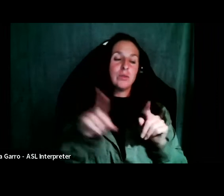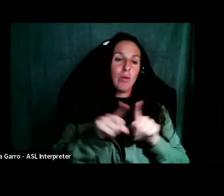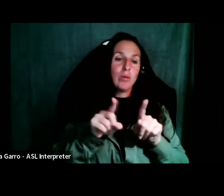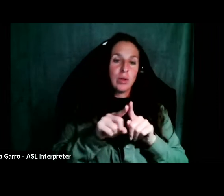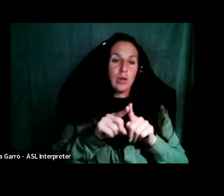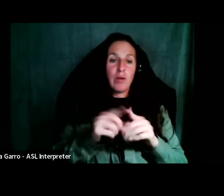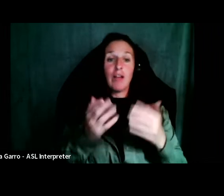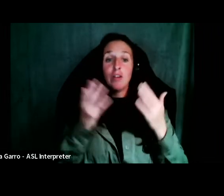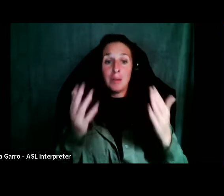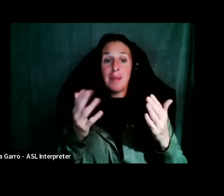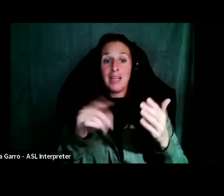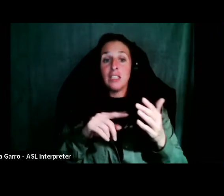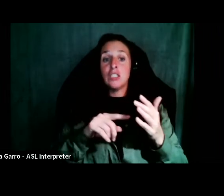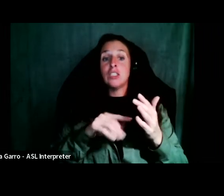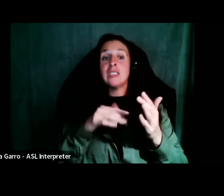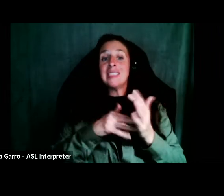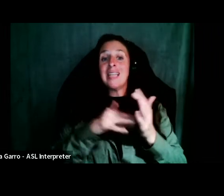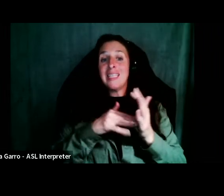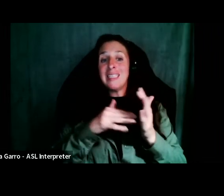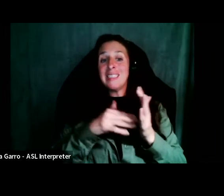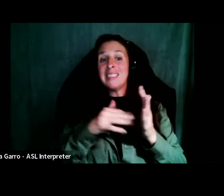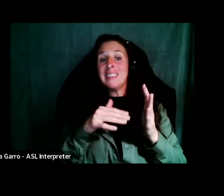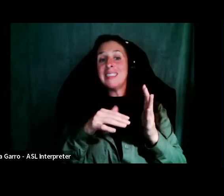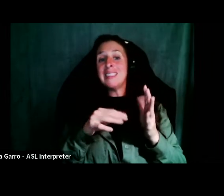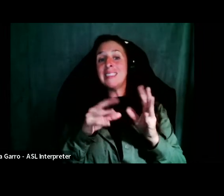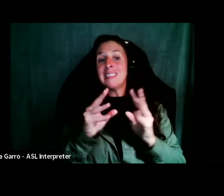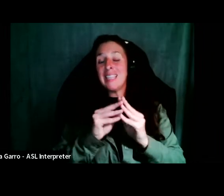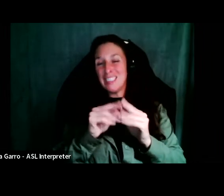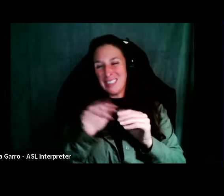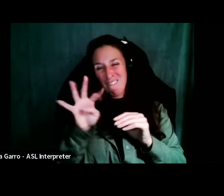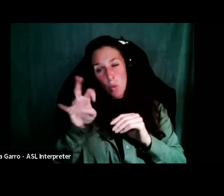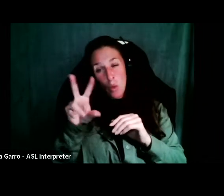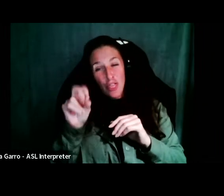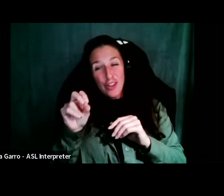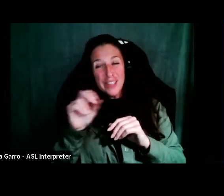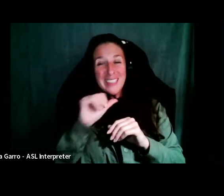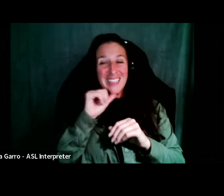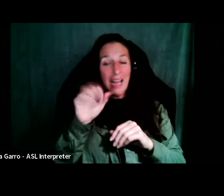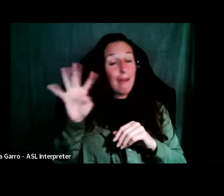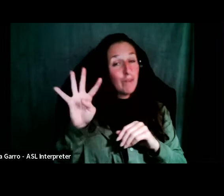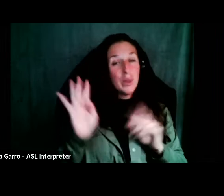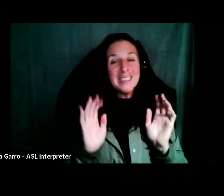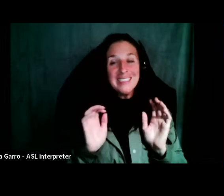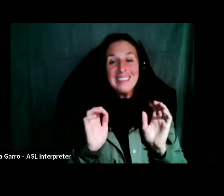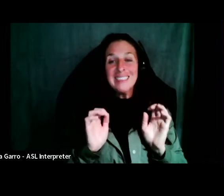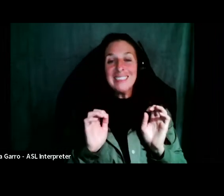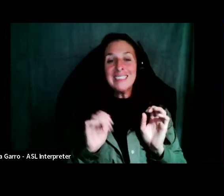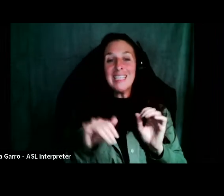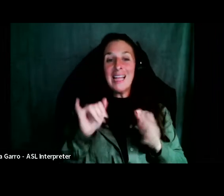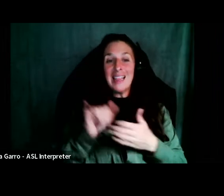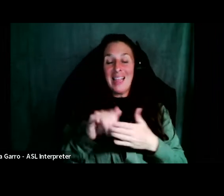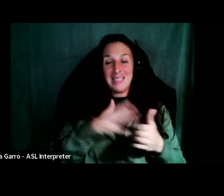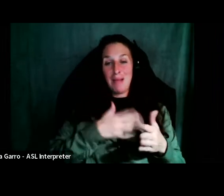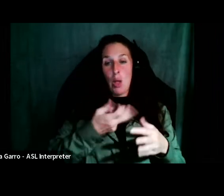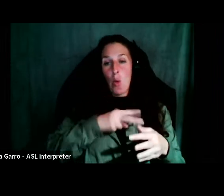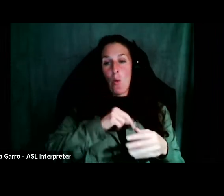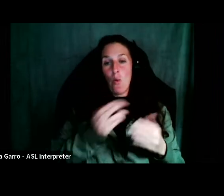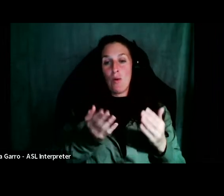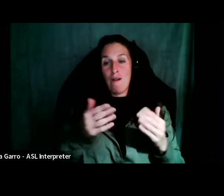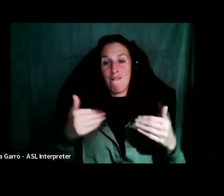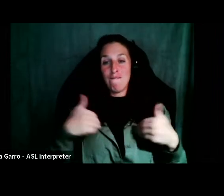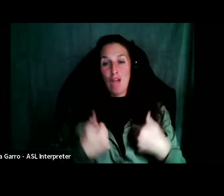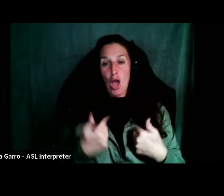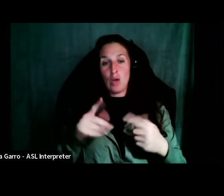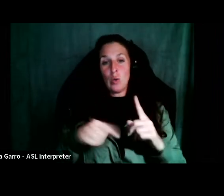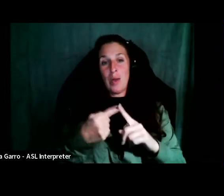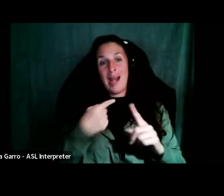study sessions, if we're going to do it early, around 4:30, not 4. Yeah, please. And that was my own fault when I said it in the agenda